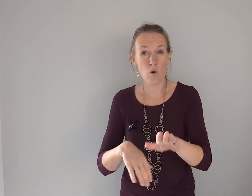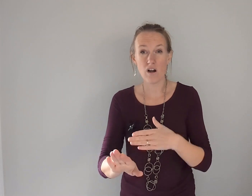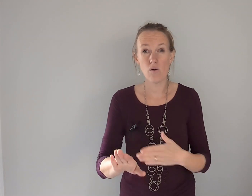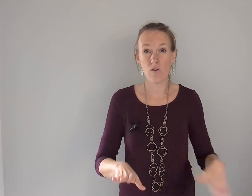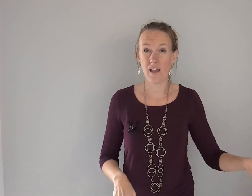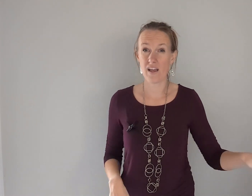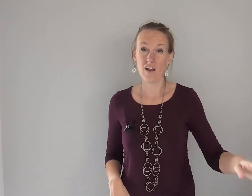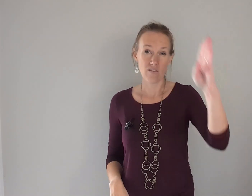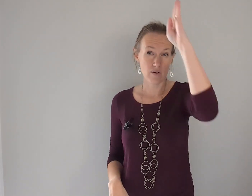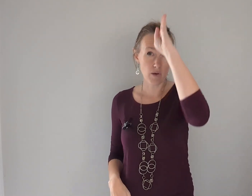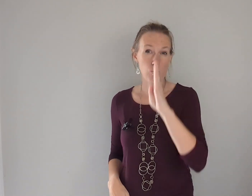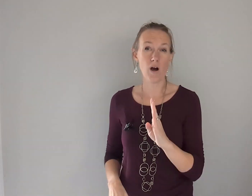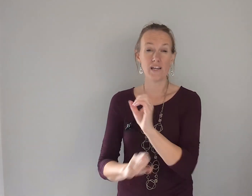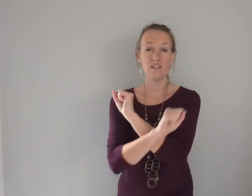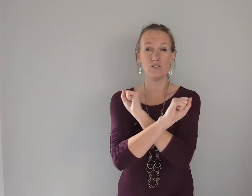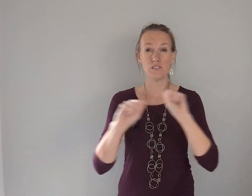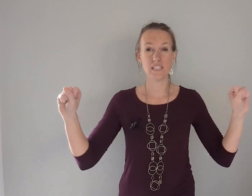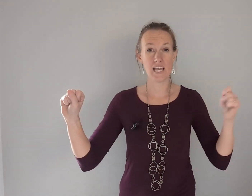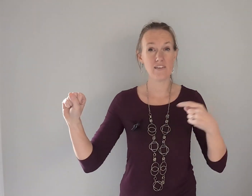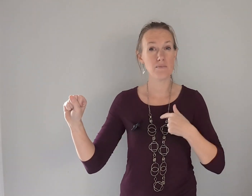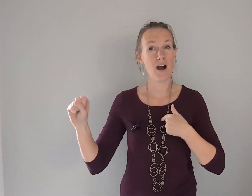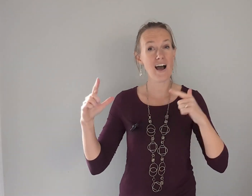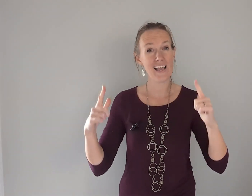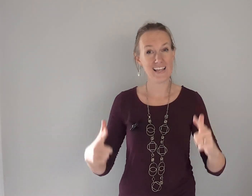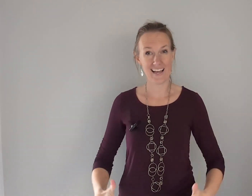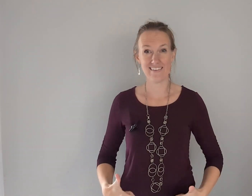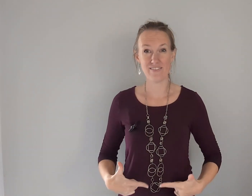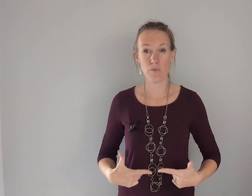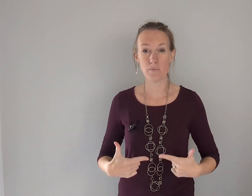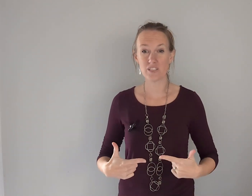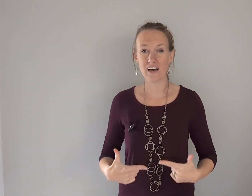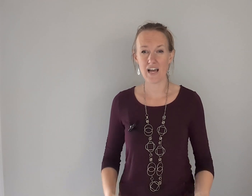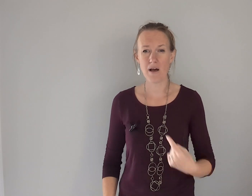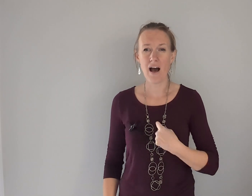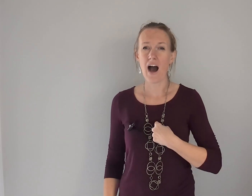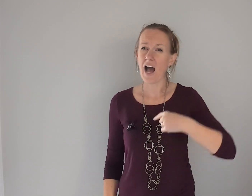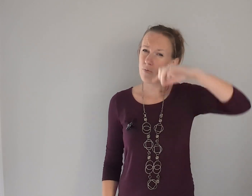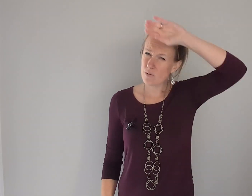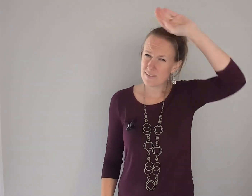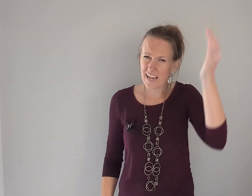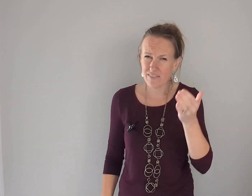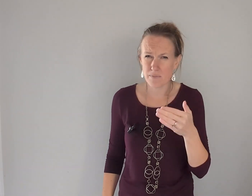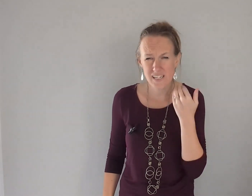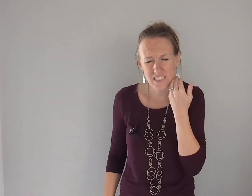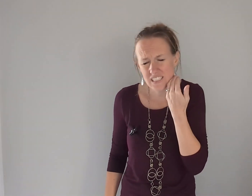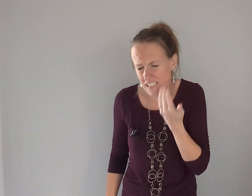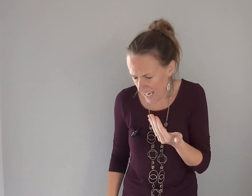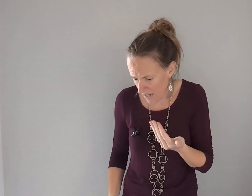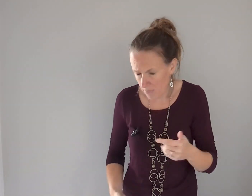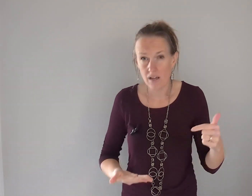walk away from the one who saved my life. And one more time, I will never be ashamed